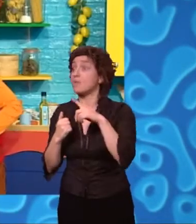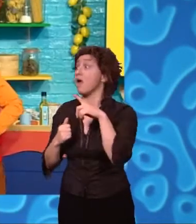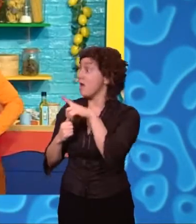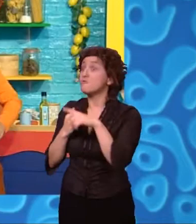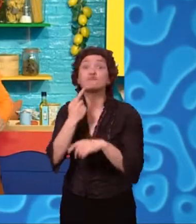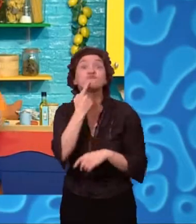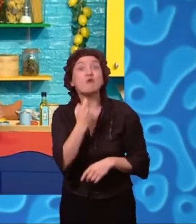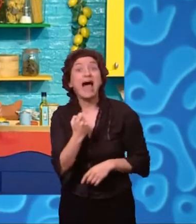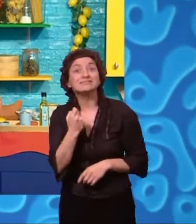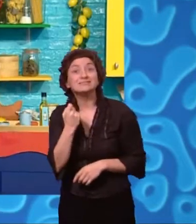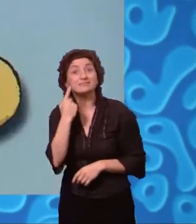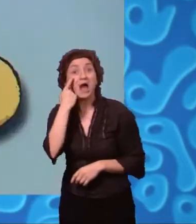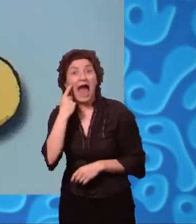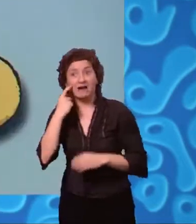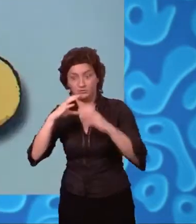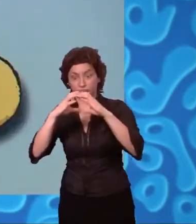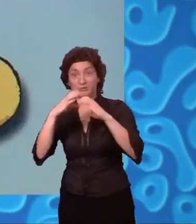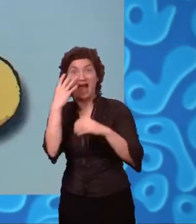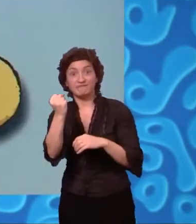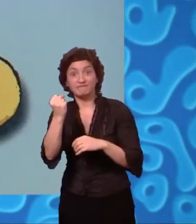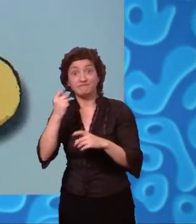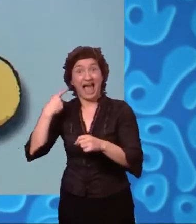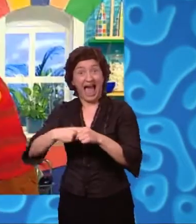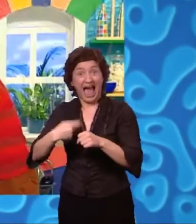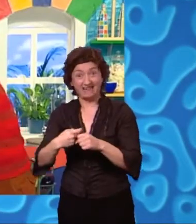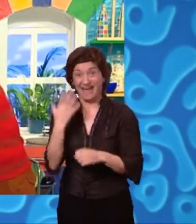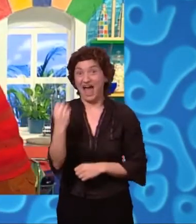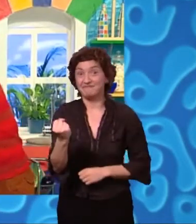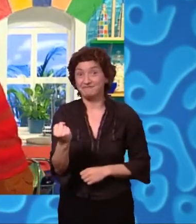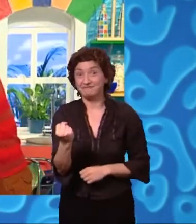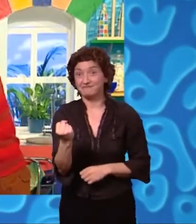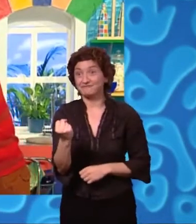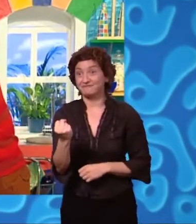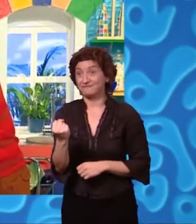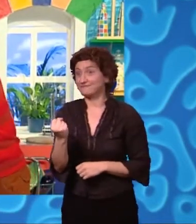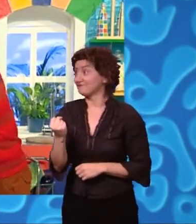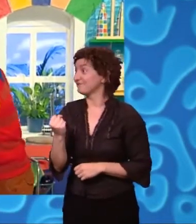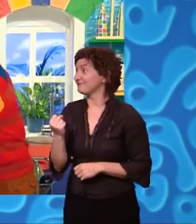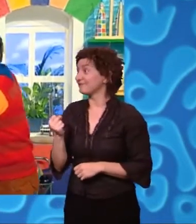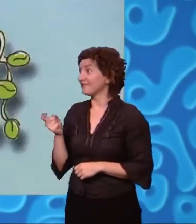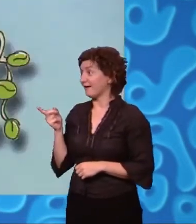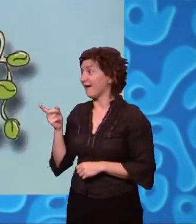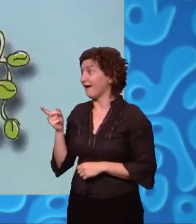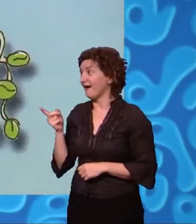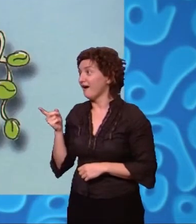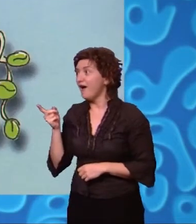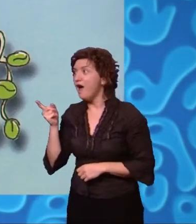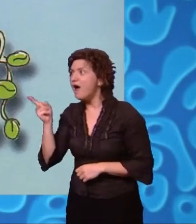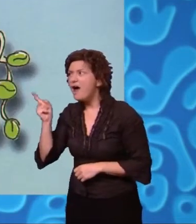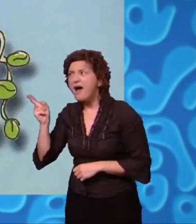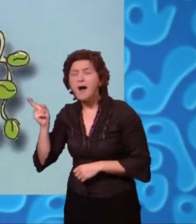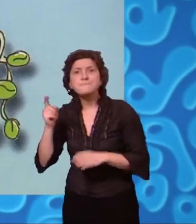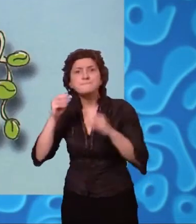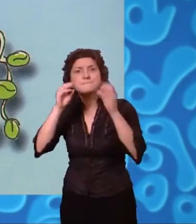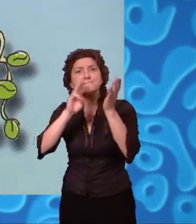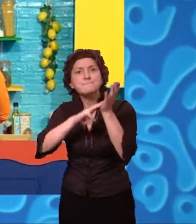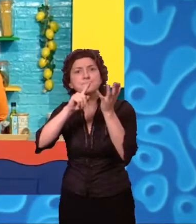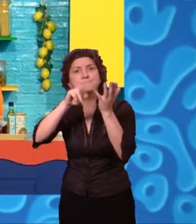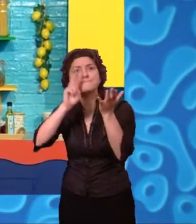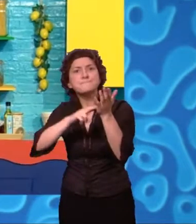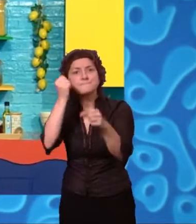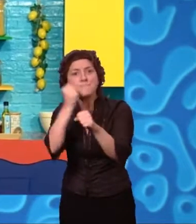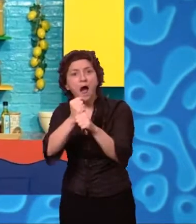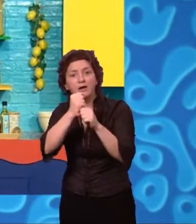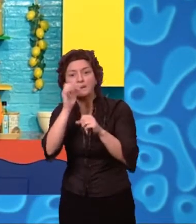onion. Very colourful. Yep. Egg. Eggs. There they are. And mung bean sprouts.